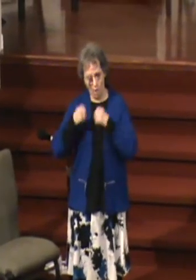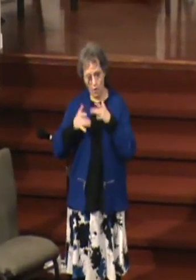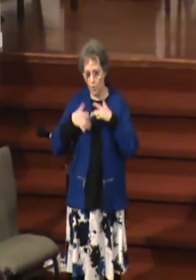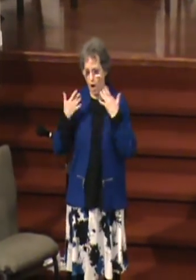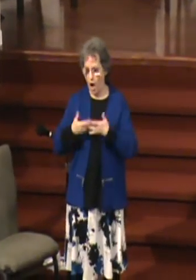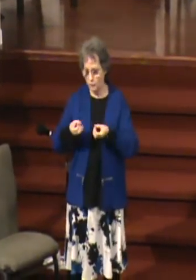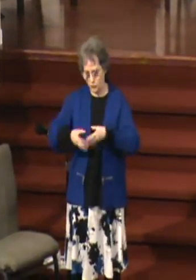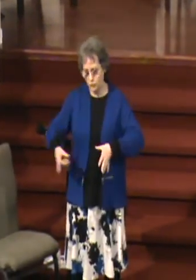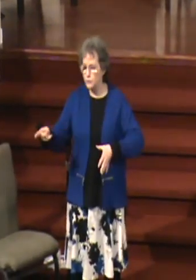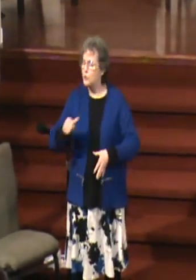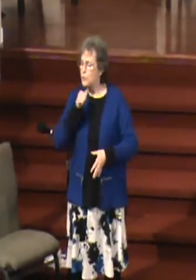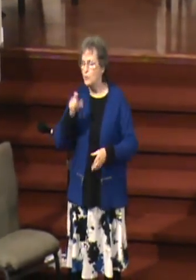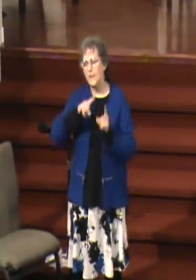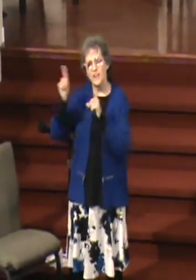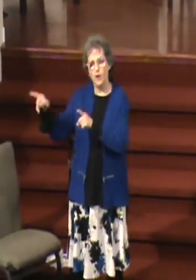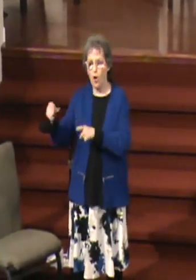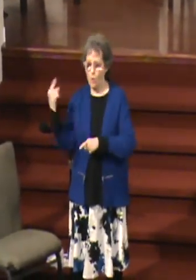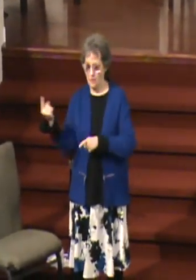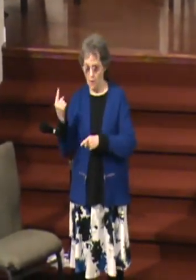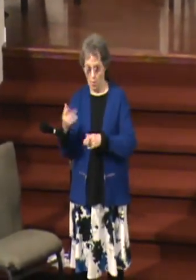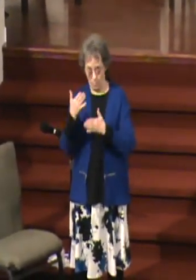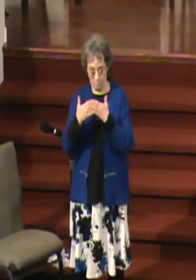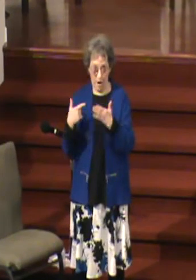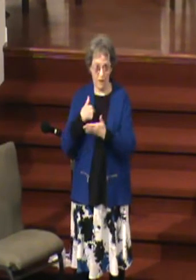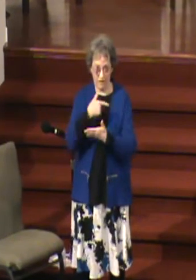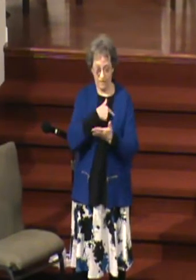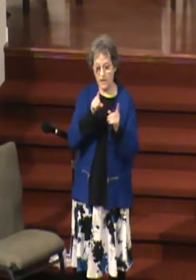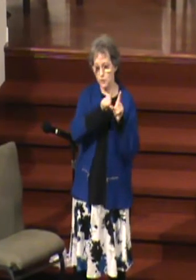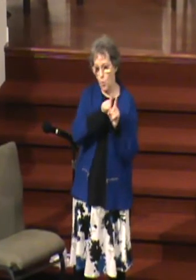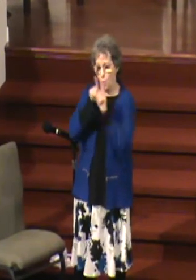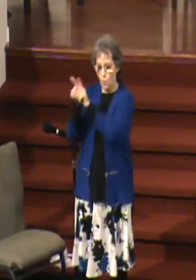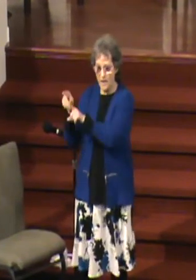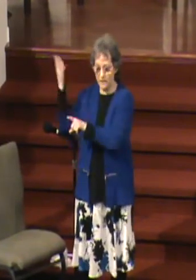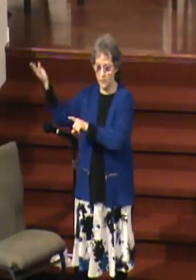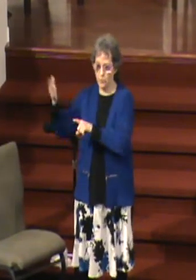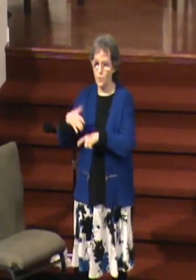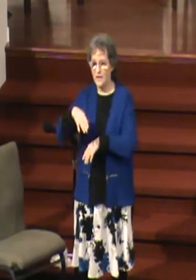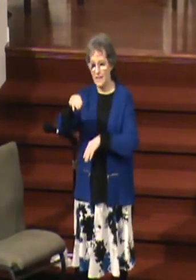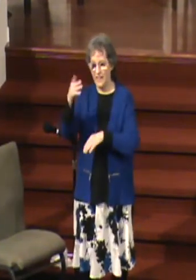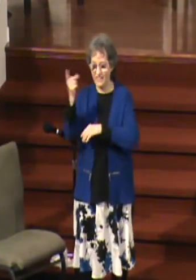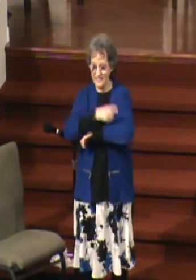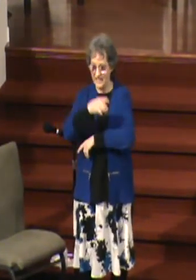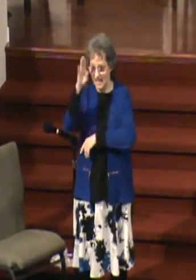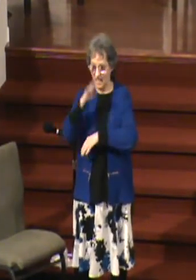alone. But part of us went with you the day God called you home.